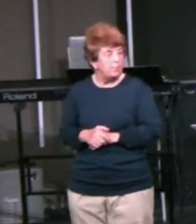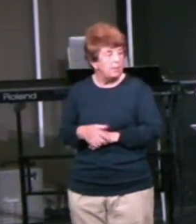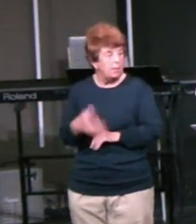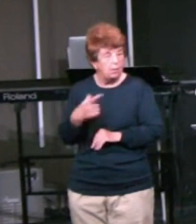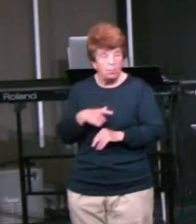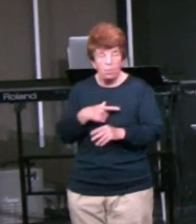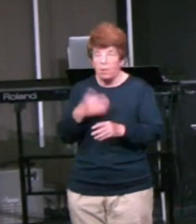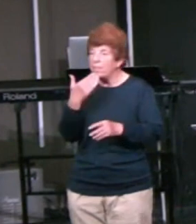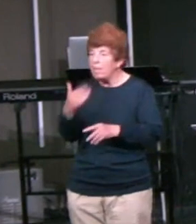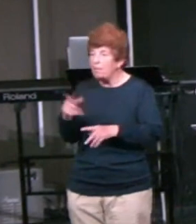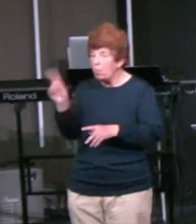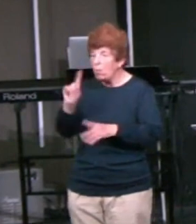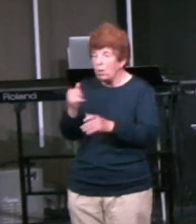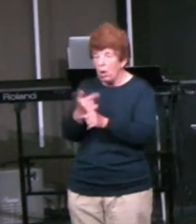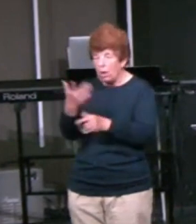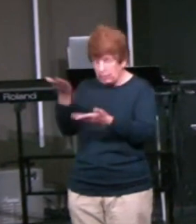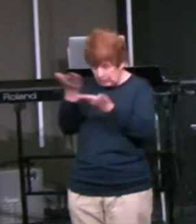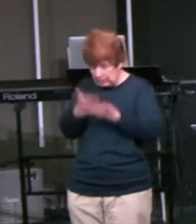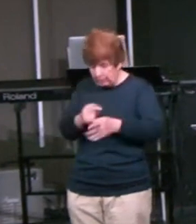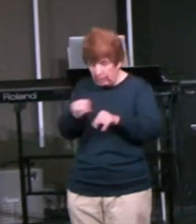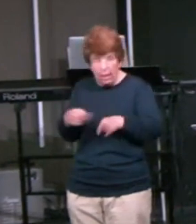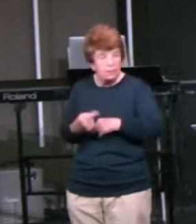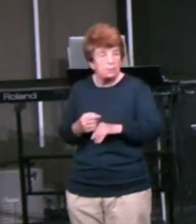Because we are grateful for what God has given us.